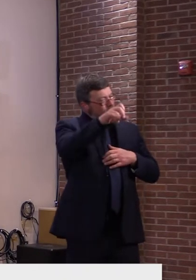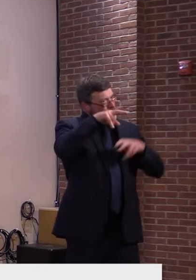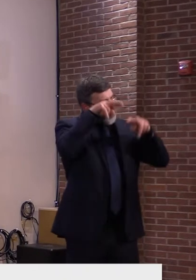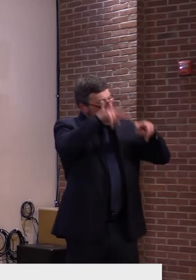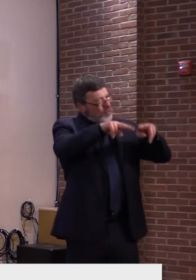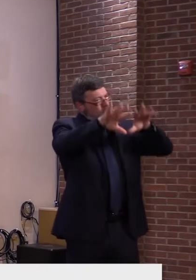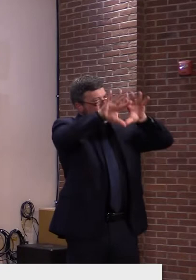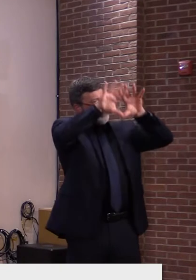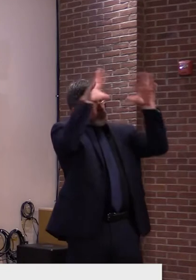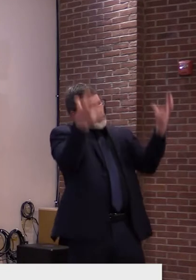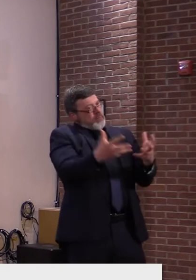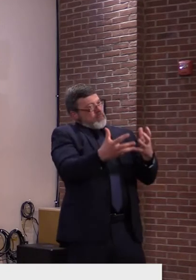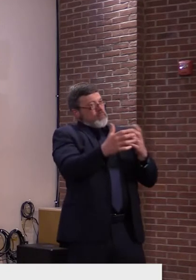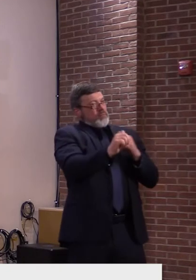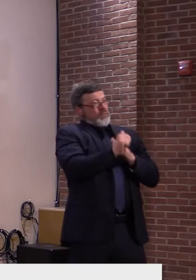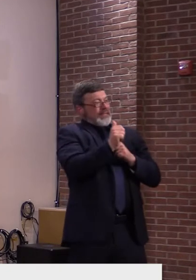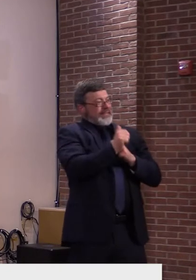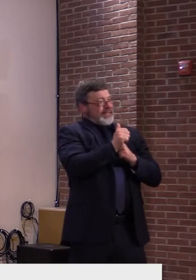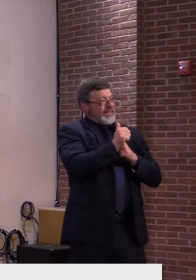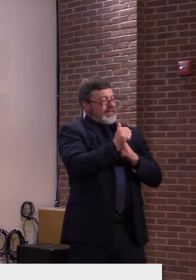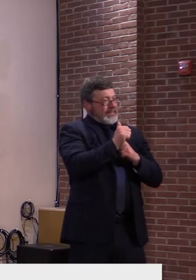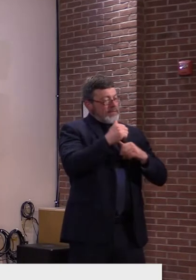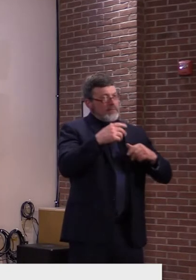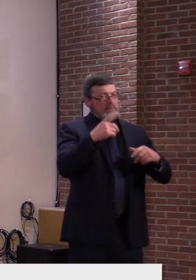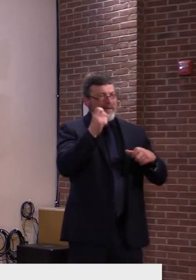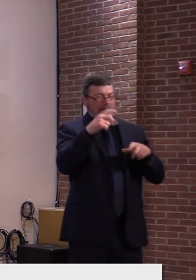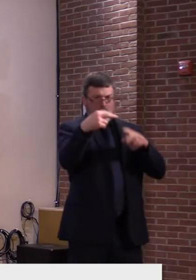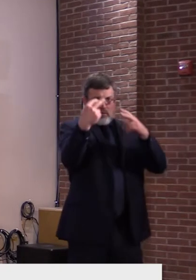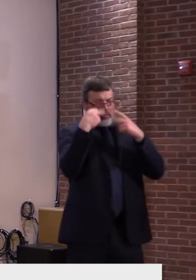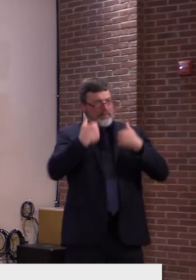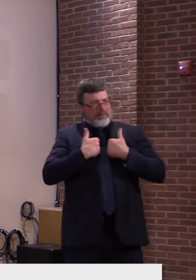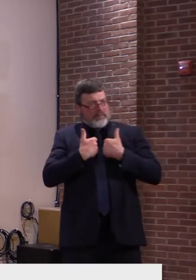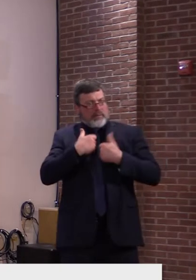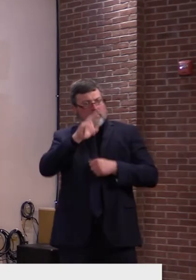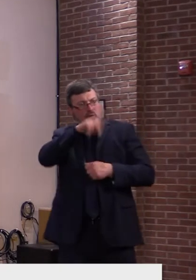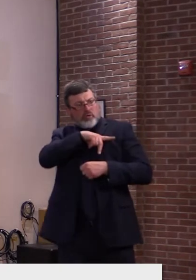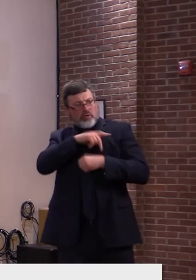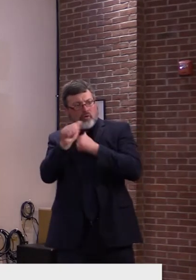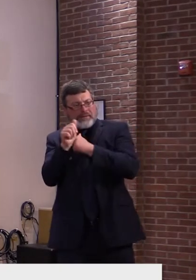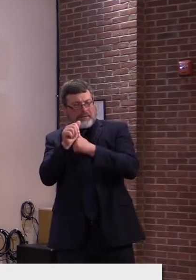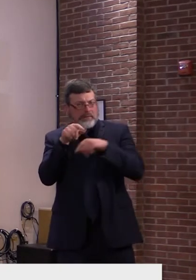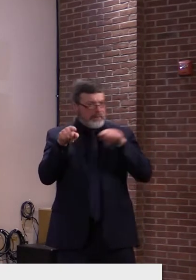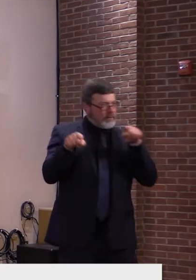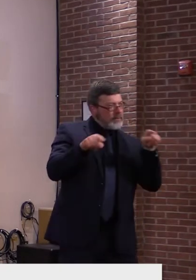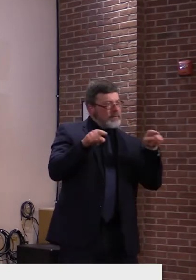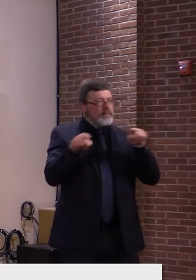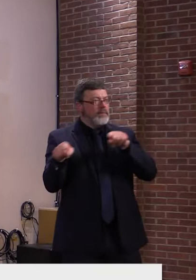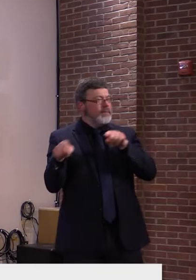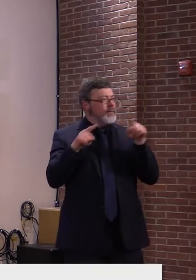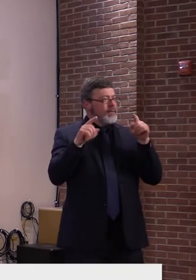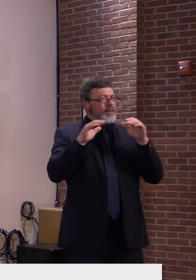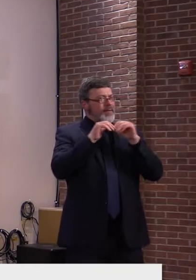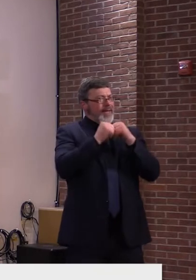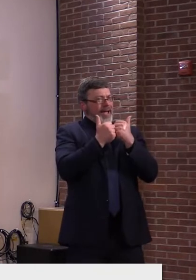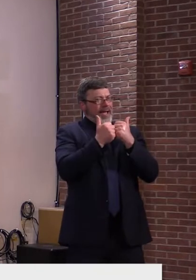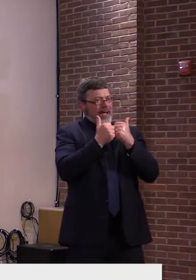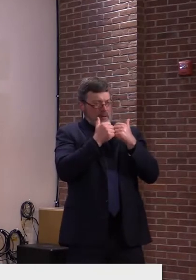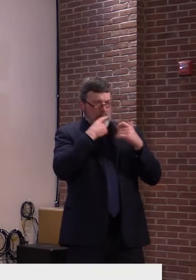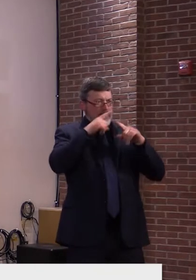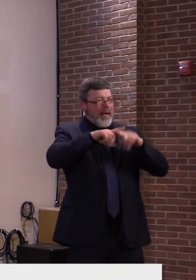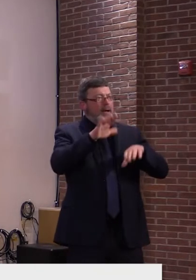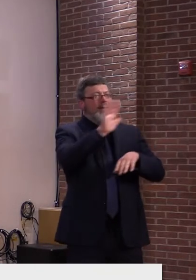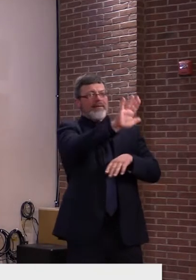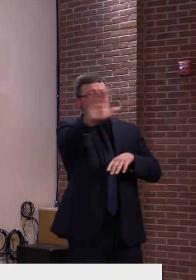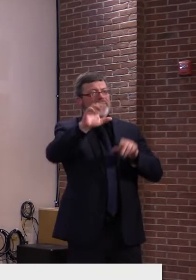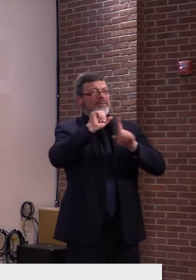you may consider safe or low risk really depends on your own situation. There are plenty of people who